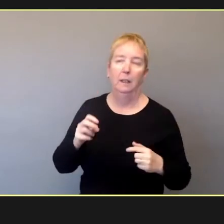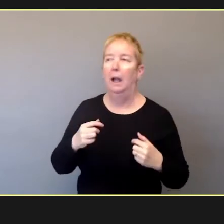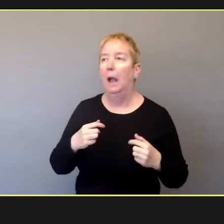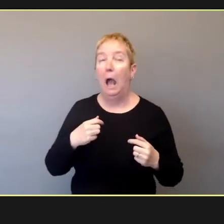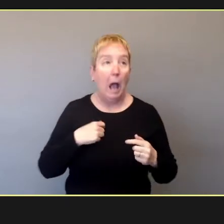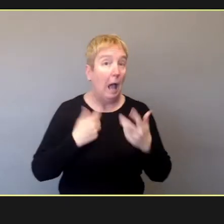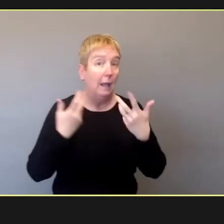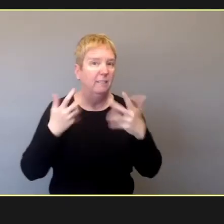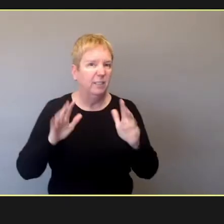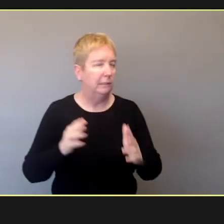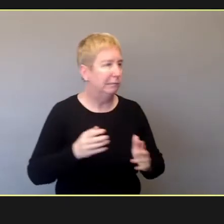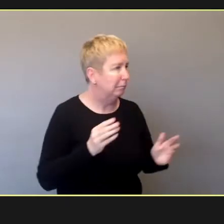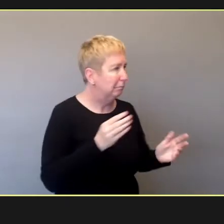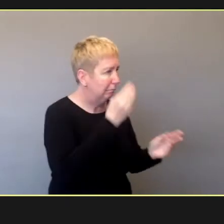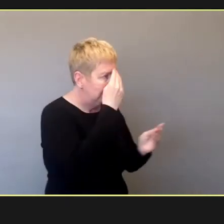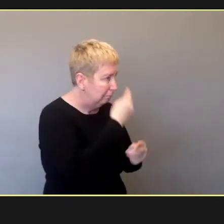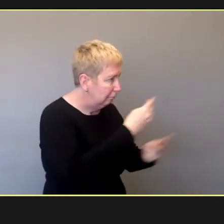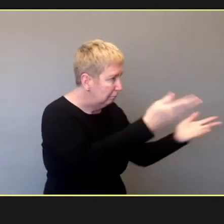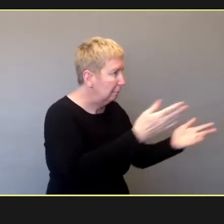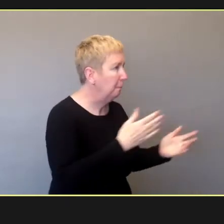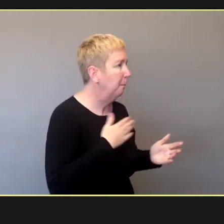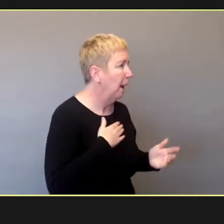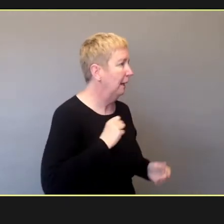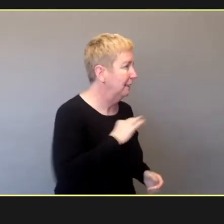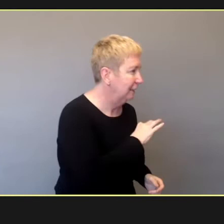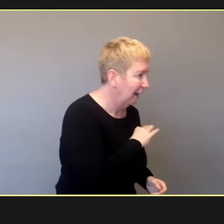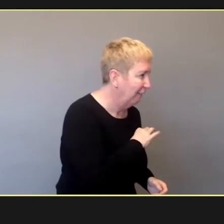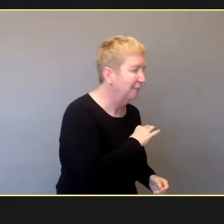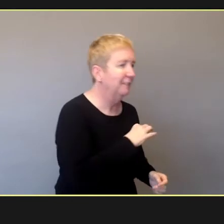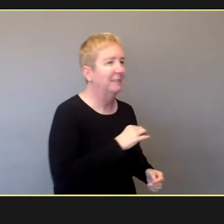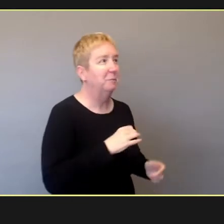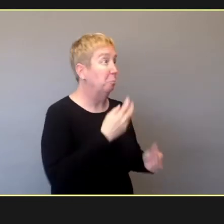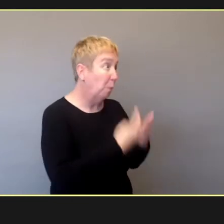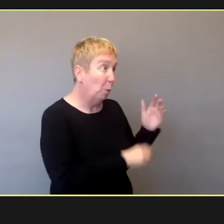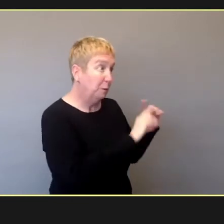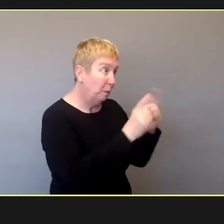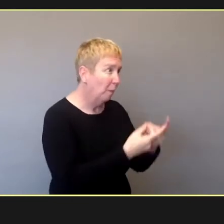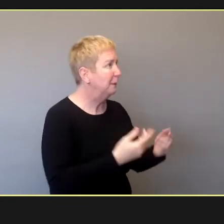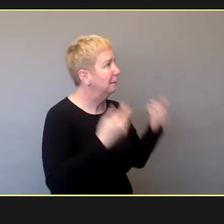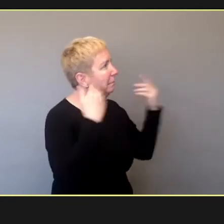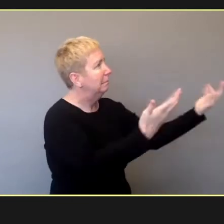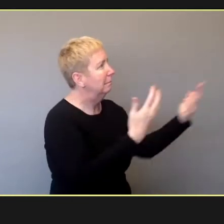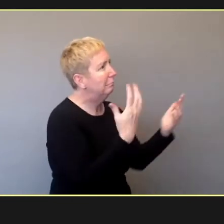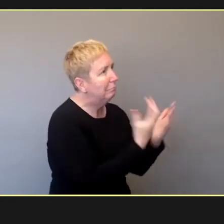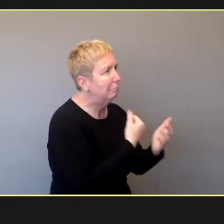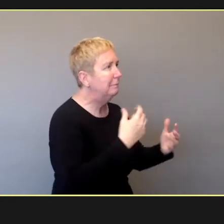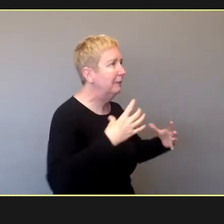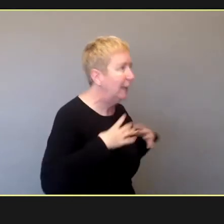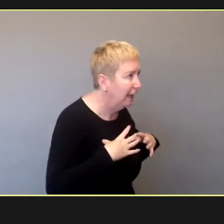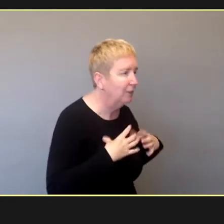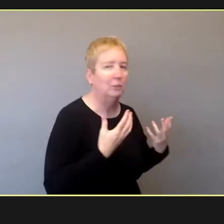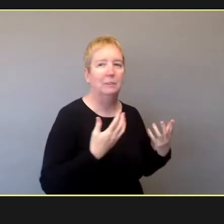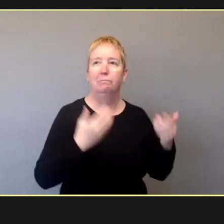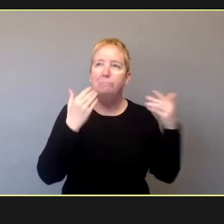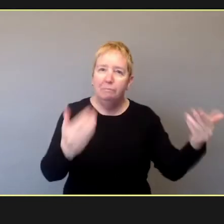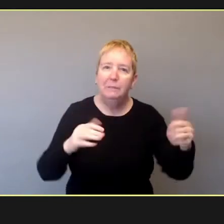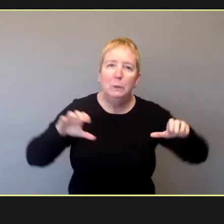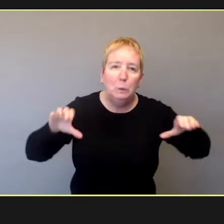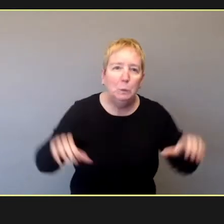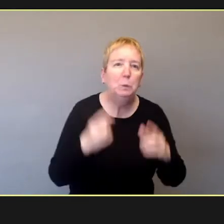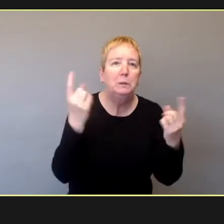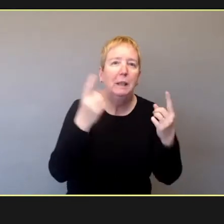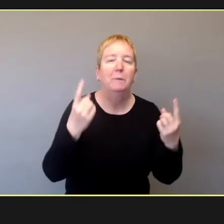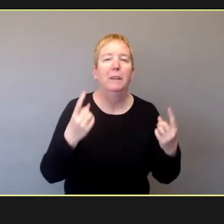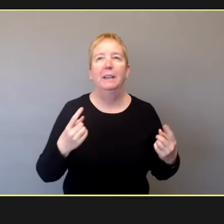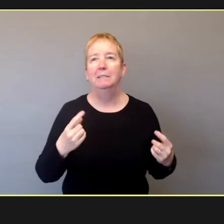with in both departments to take a vacation, in the next couple months and get away and get restored